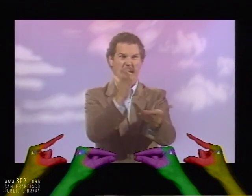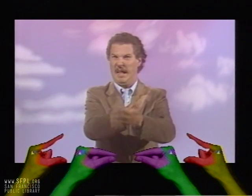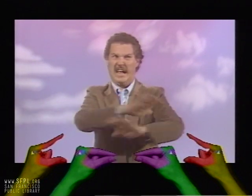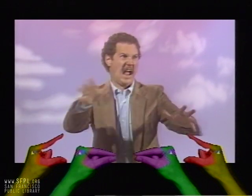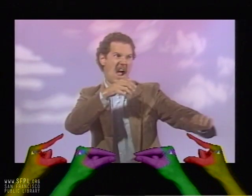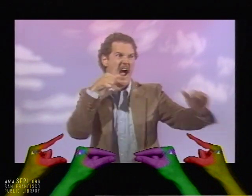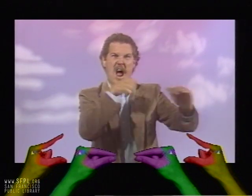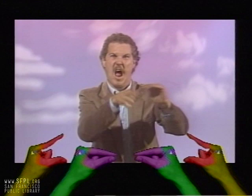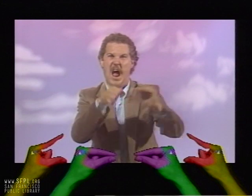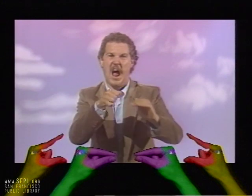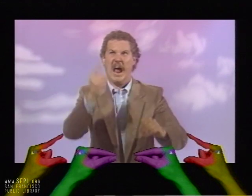Eagle alert! Take cover!